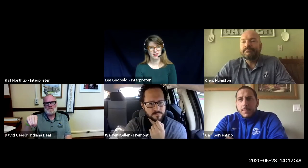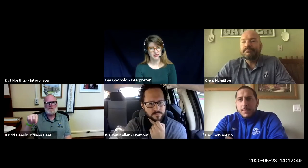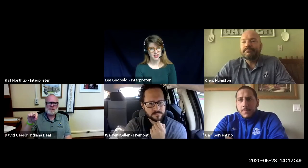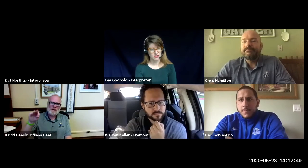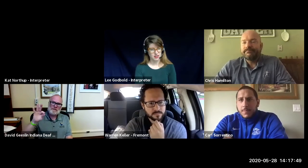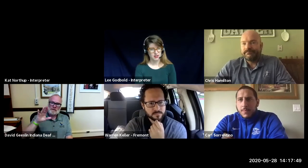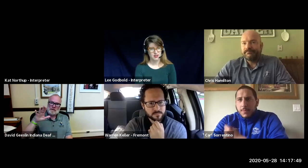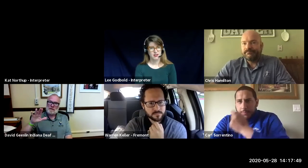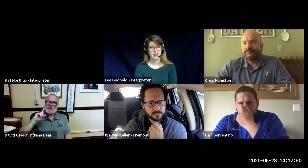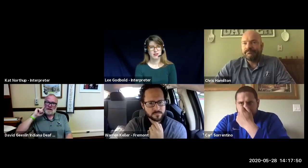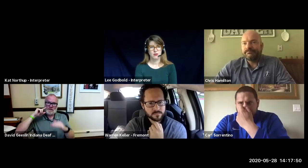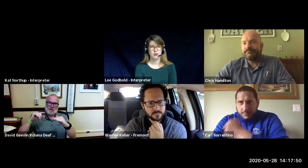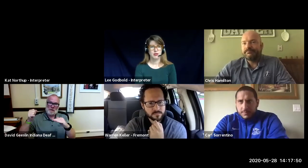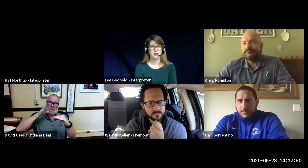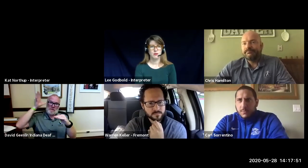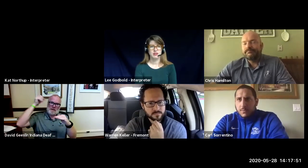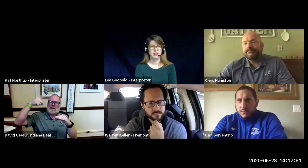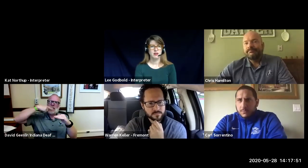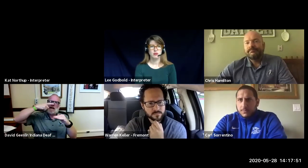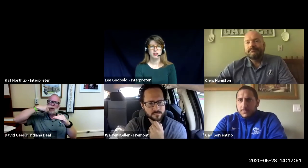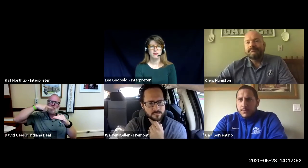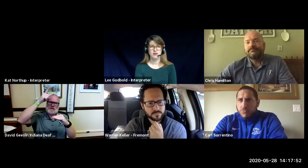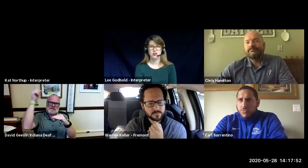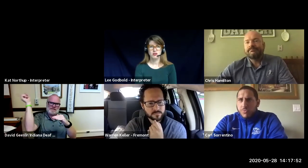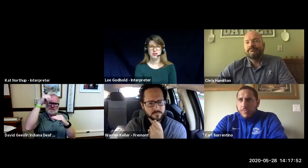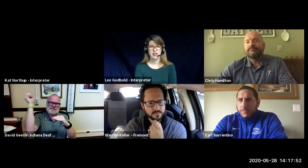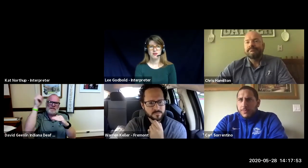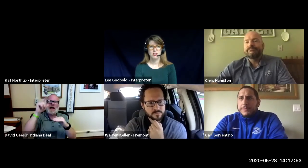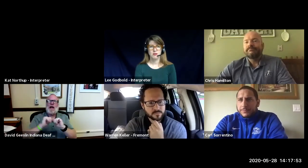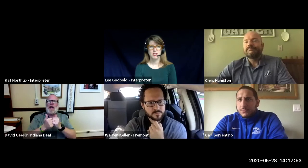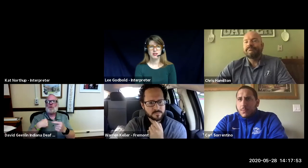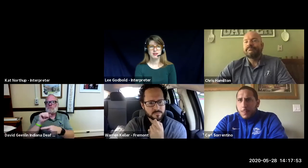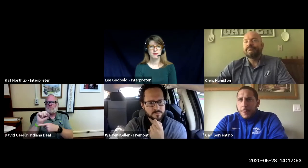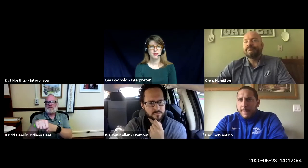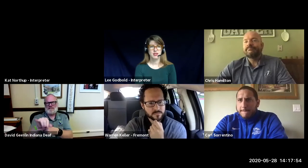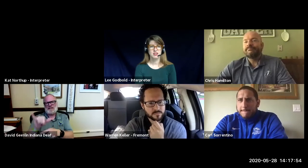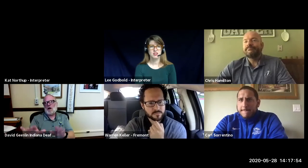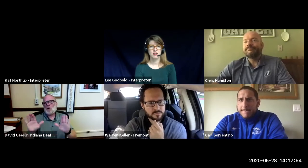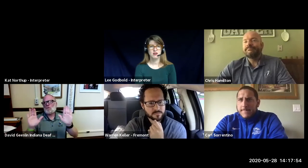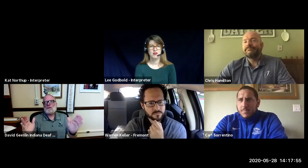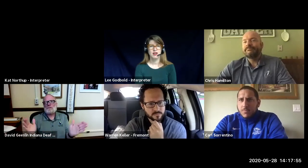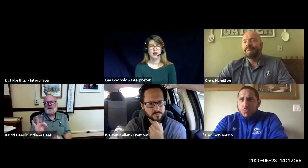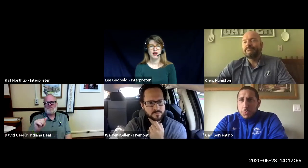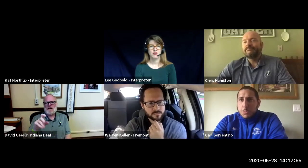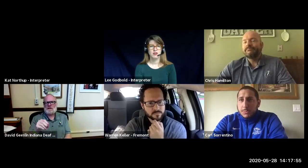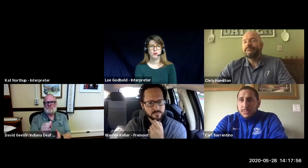athletes out there. You know, probably was it 90% of deaf children, they have hearing parents. And so how can